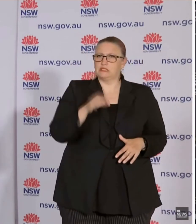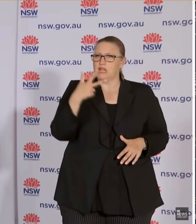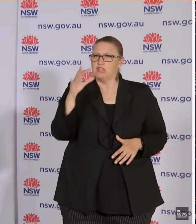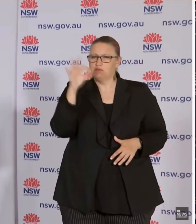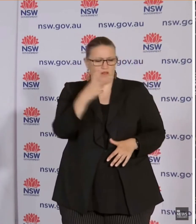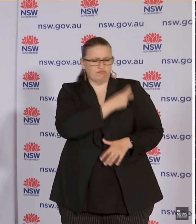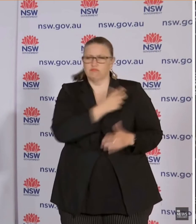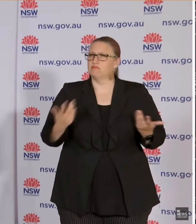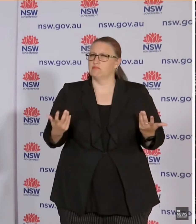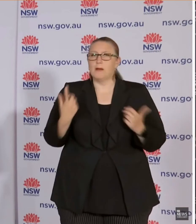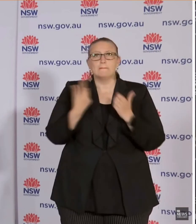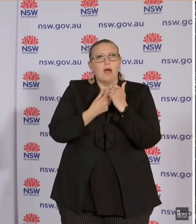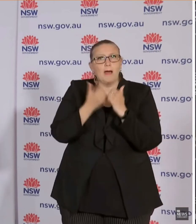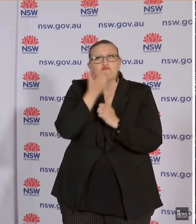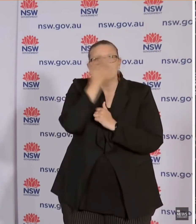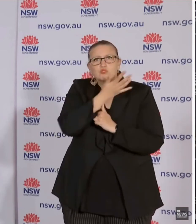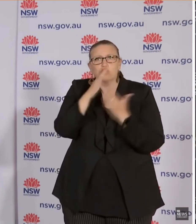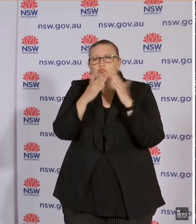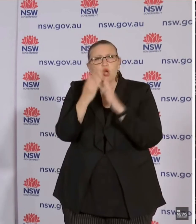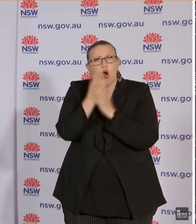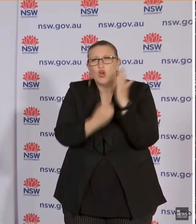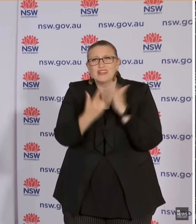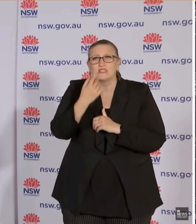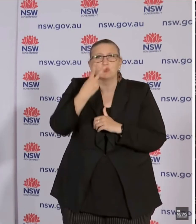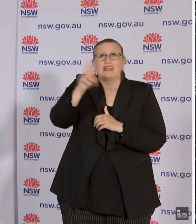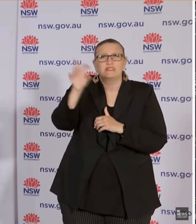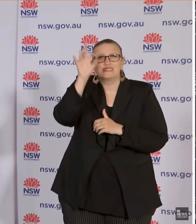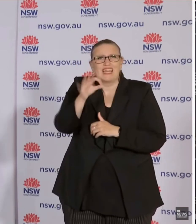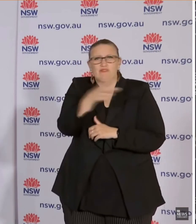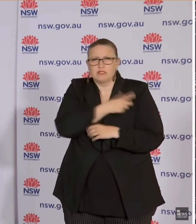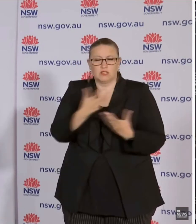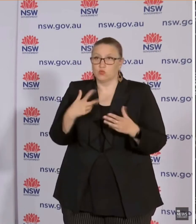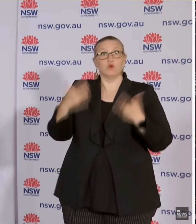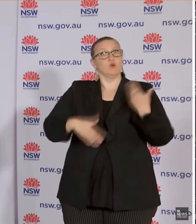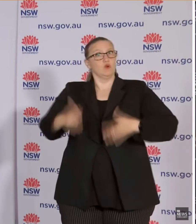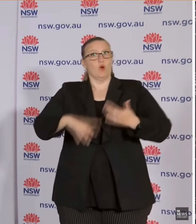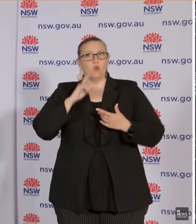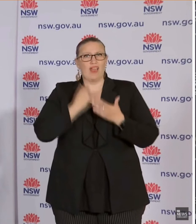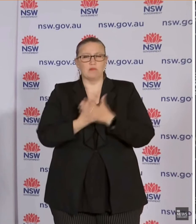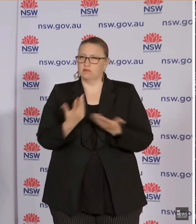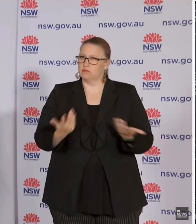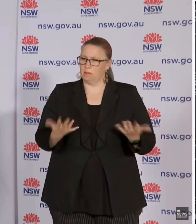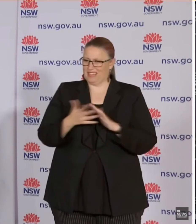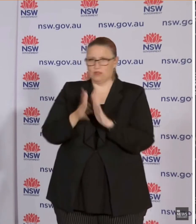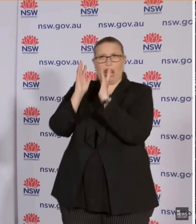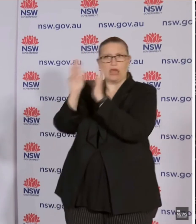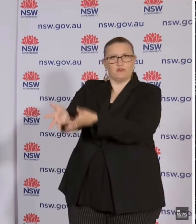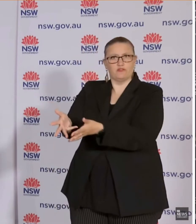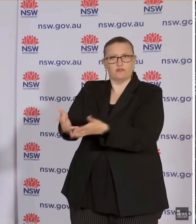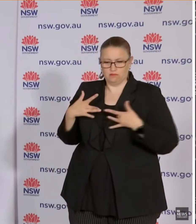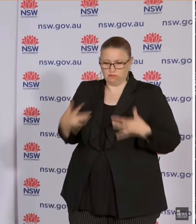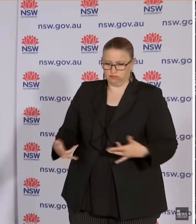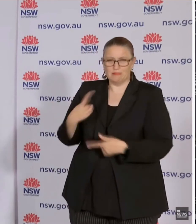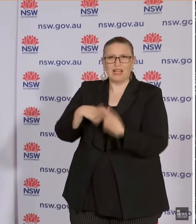far western New South Wales, they're only at about 20% vaccination rate. So pushing ahead, aren't you leaving these then